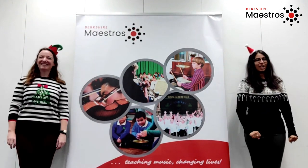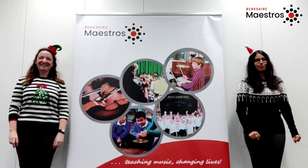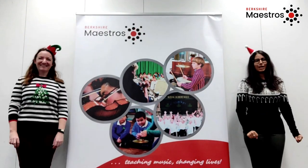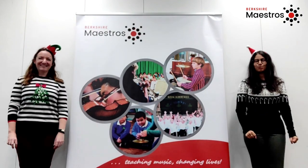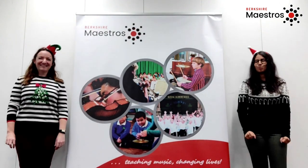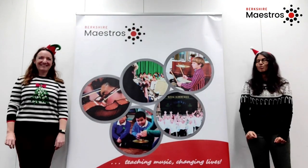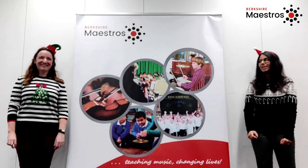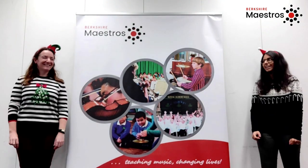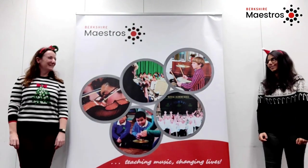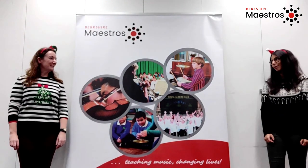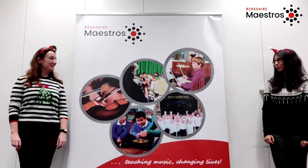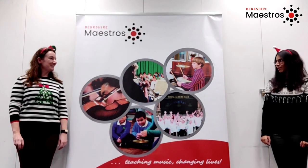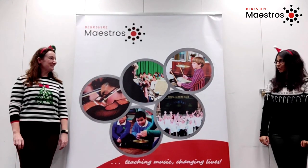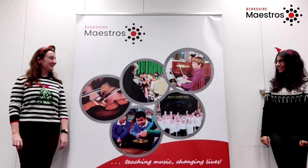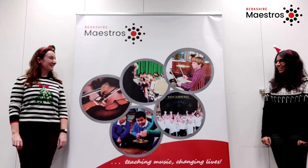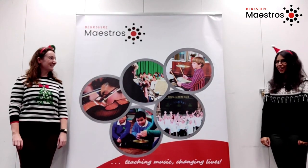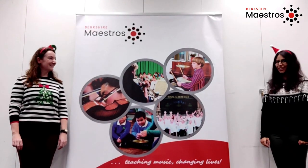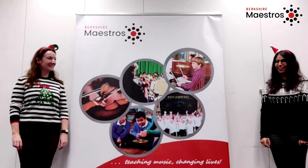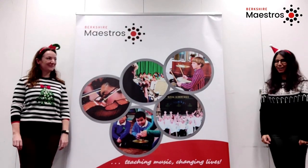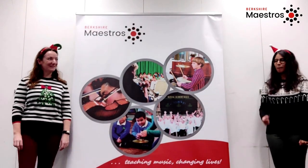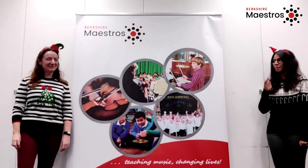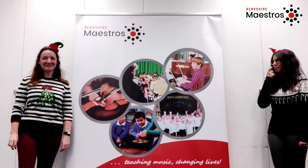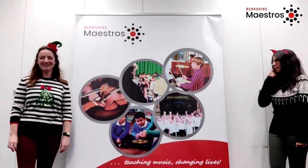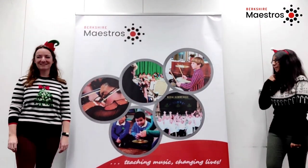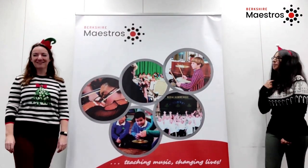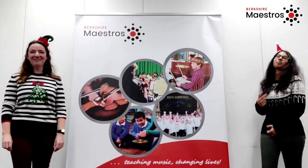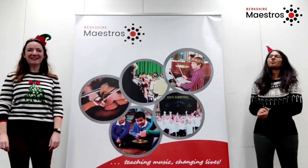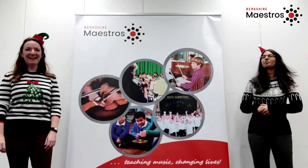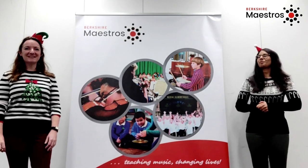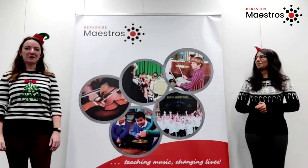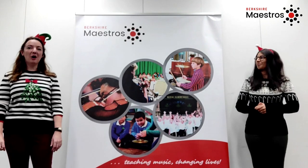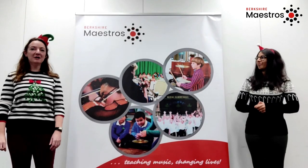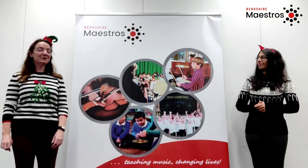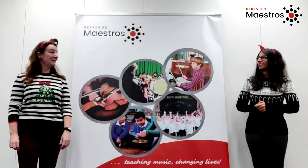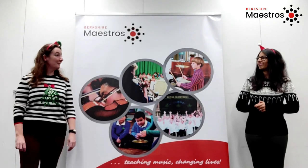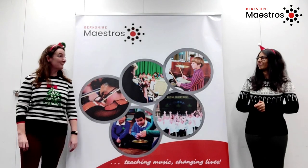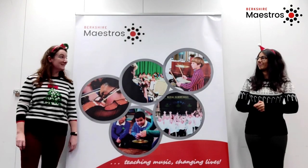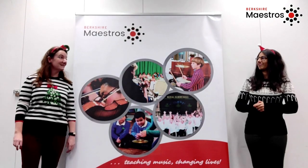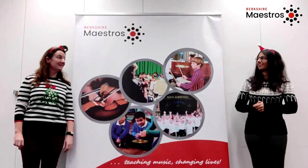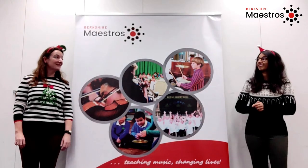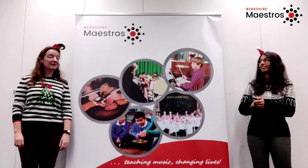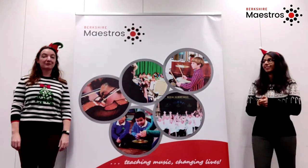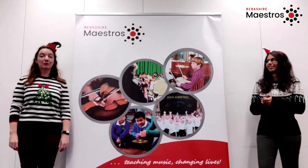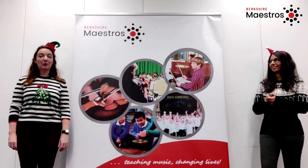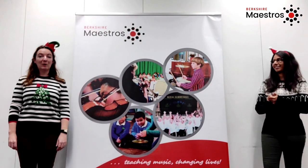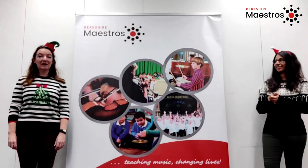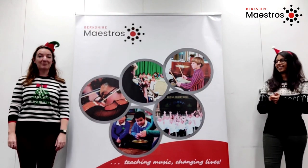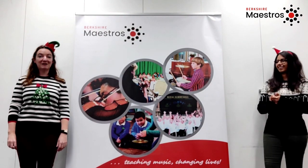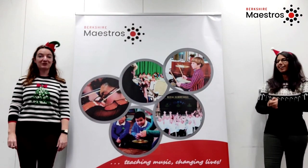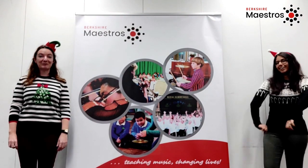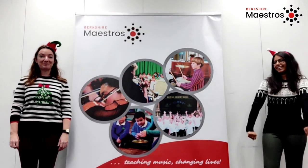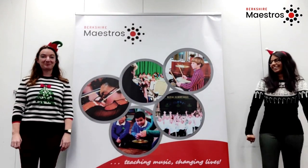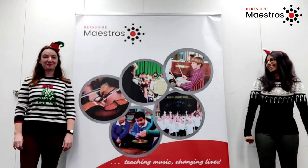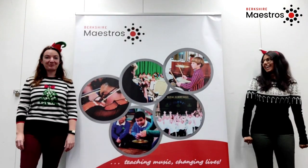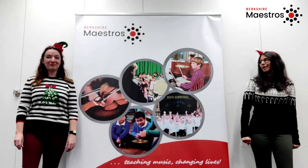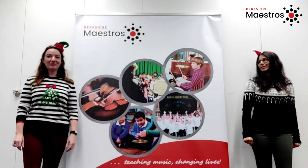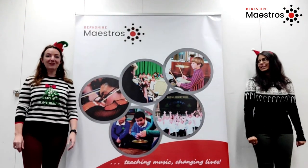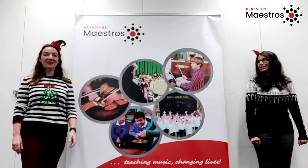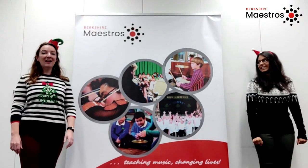James, that was brilliant. I was put that all together. Well done. Okay, so are you now ready for Away in a Manger? Absolutely.